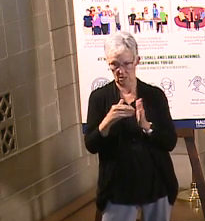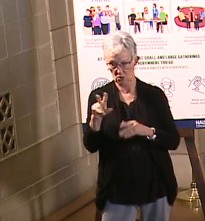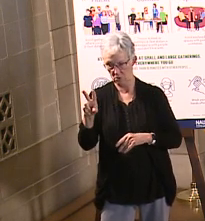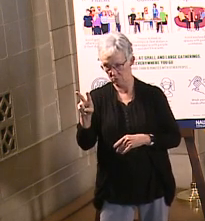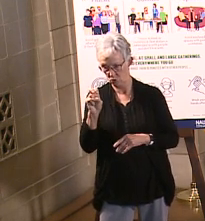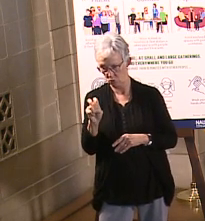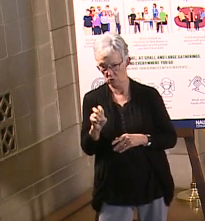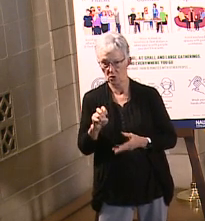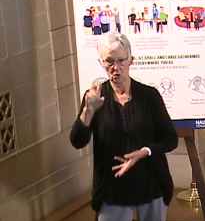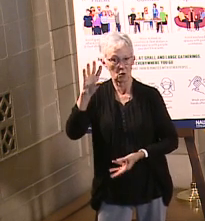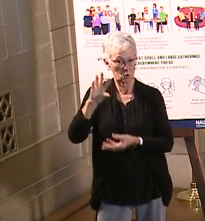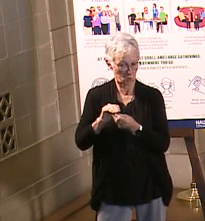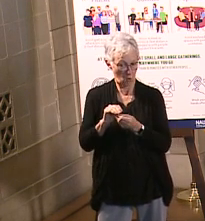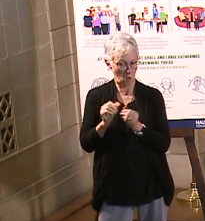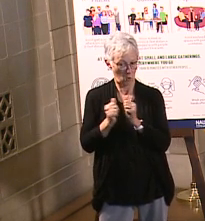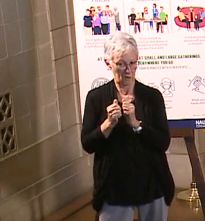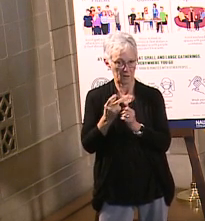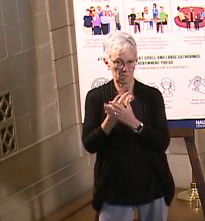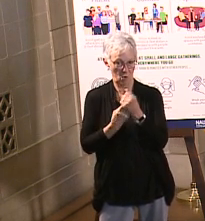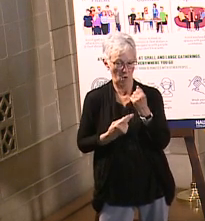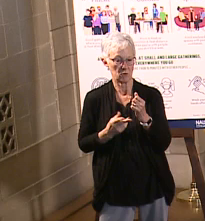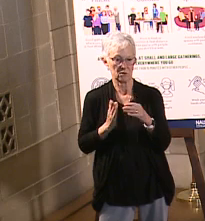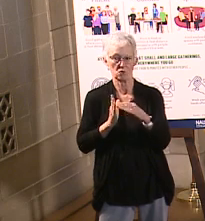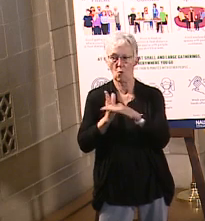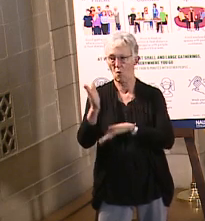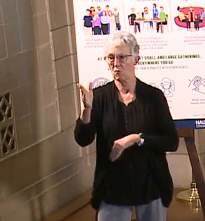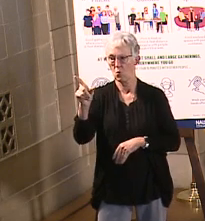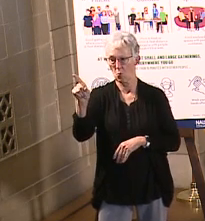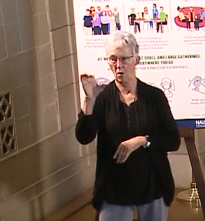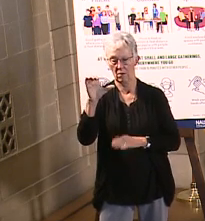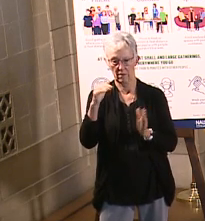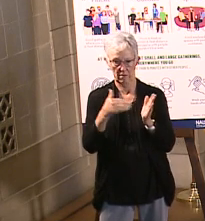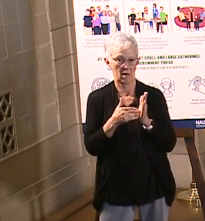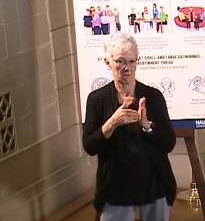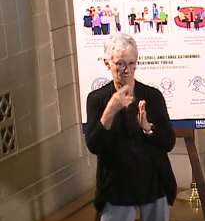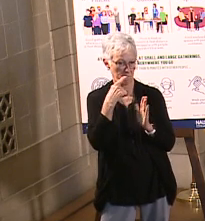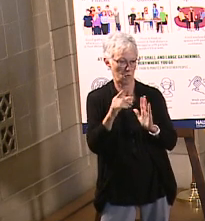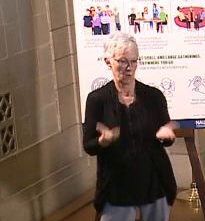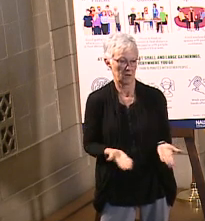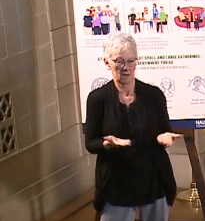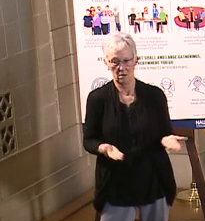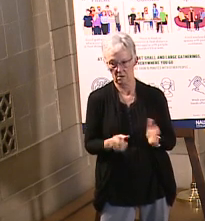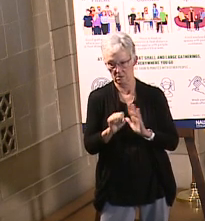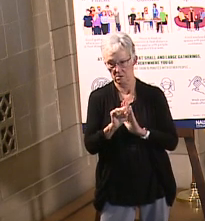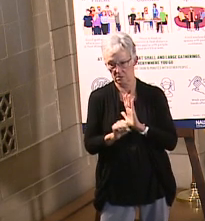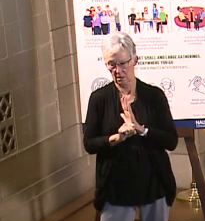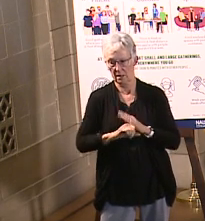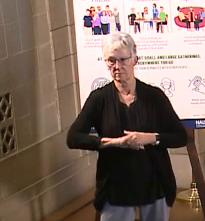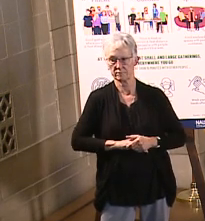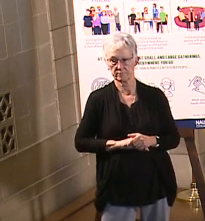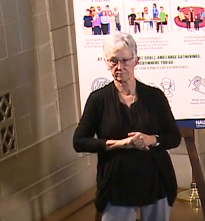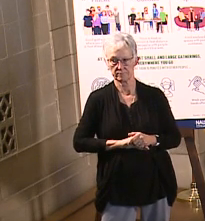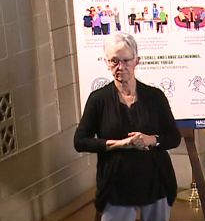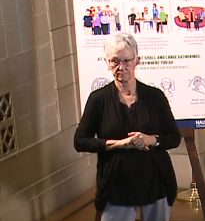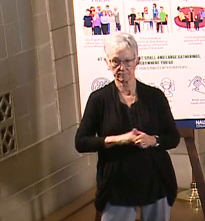just over, with both vaccinations, over 100,000 for the state of Nebraska. Due to the